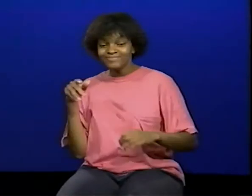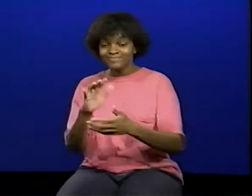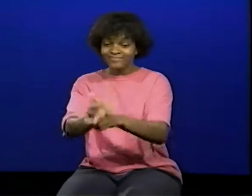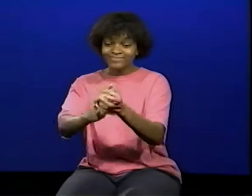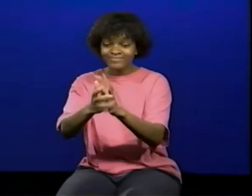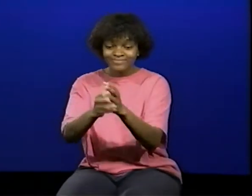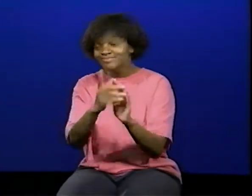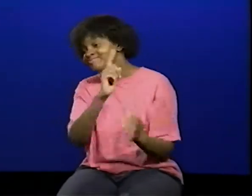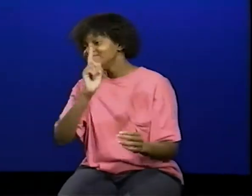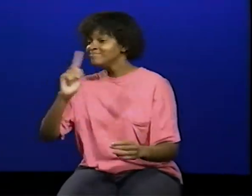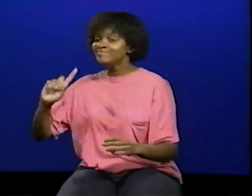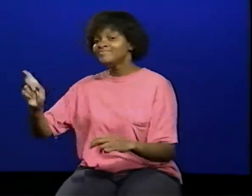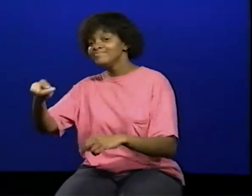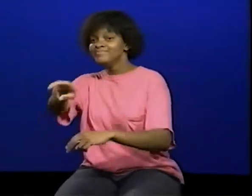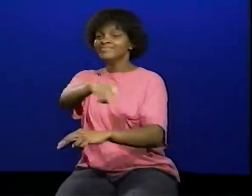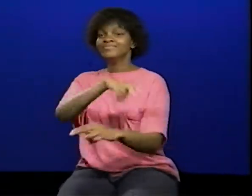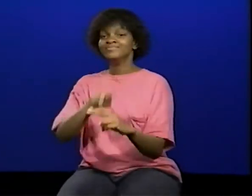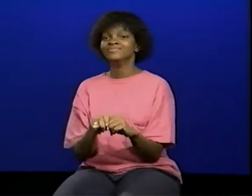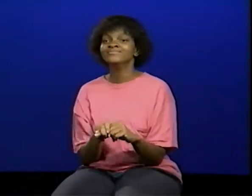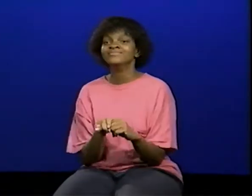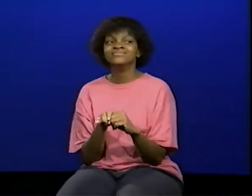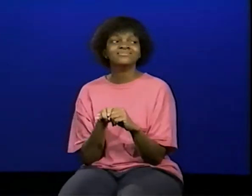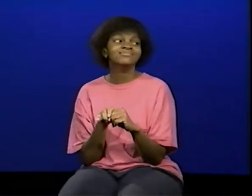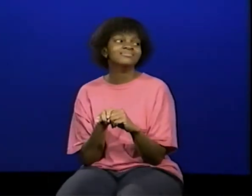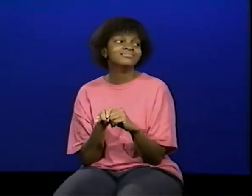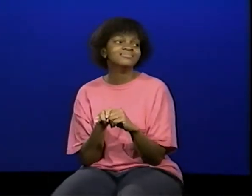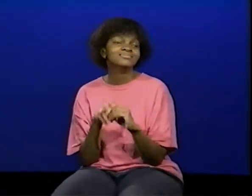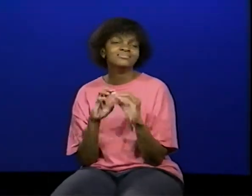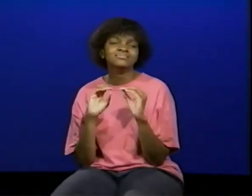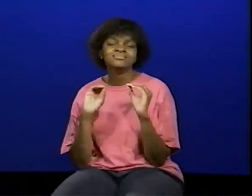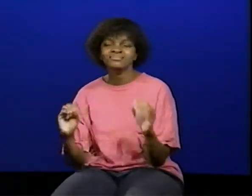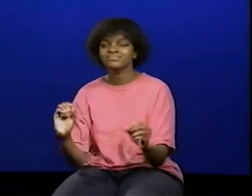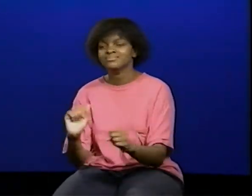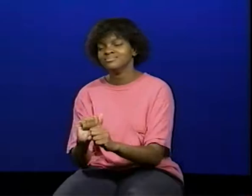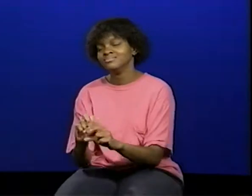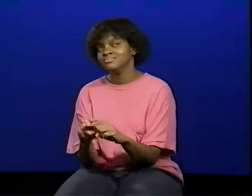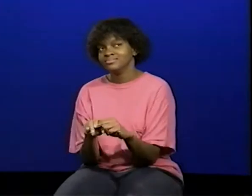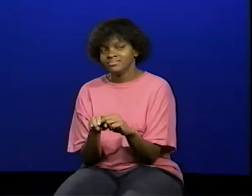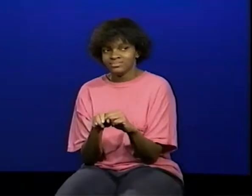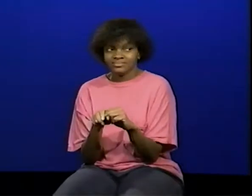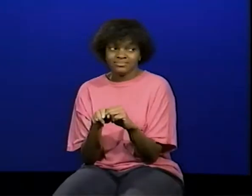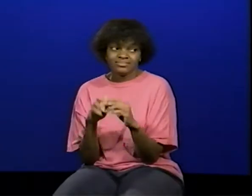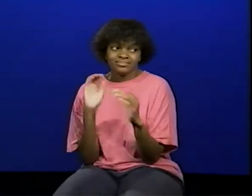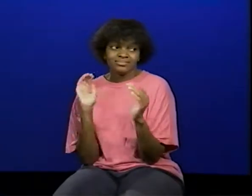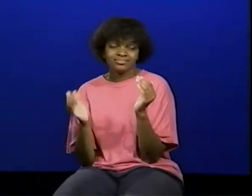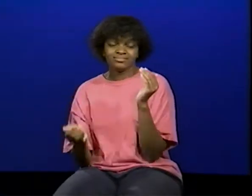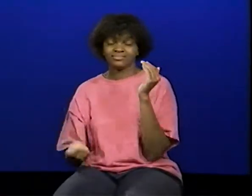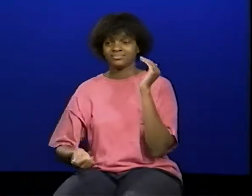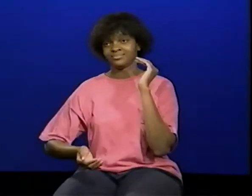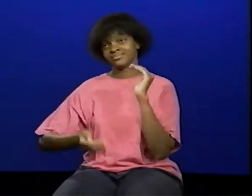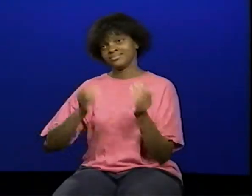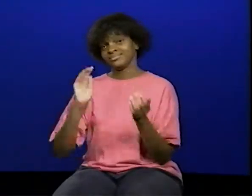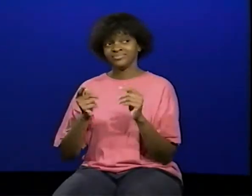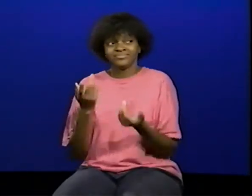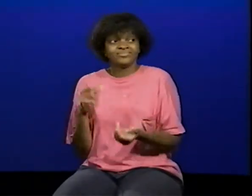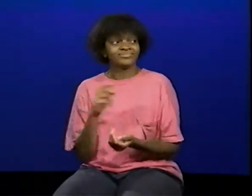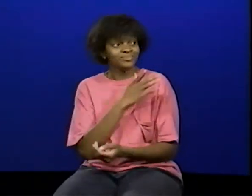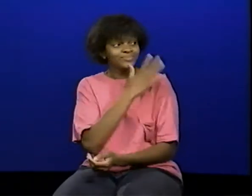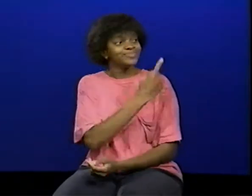And then I caught myself and said I better go back to my office. Well, again, when I got back to my office, there was nothing for me to